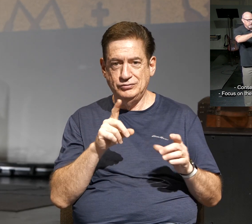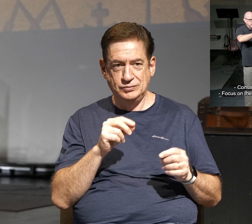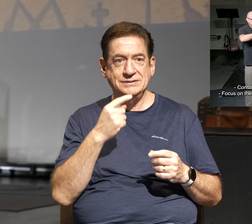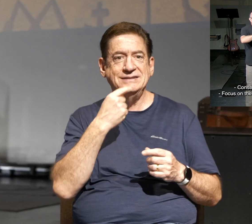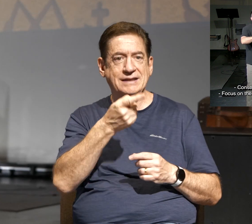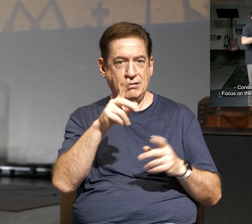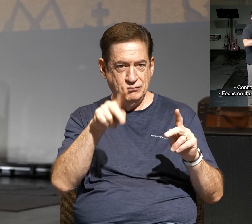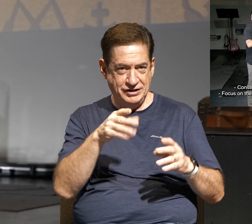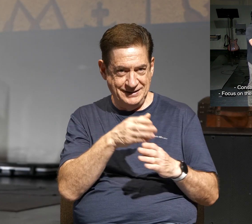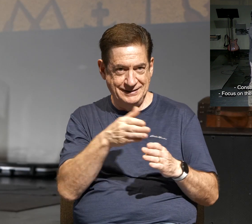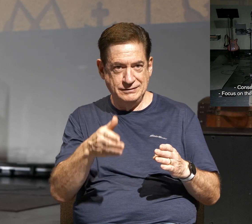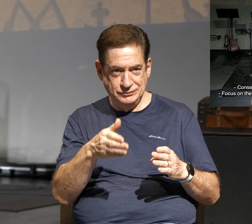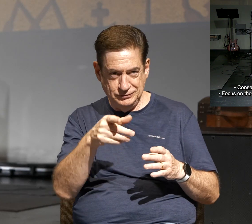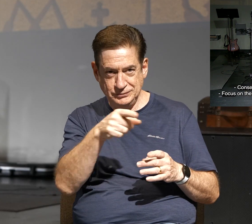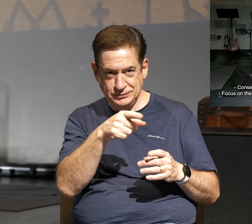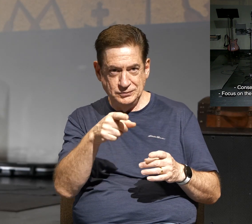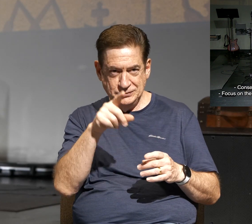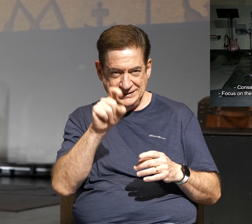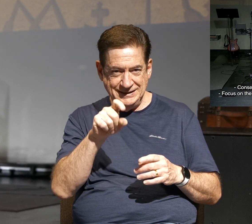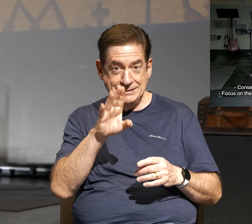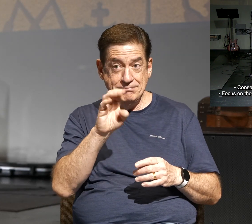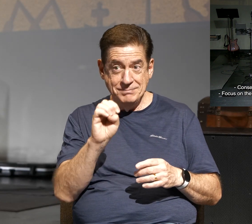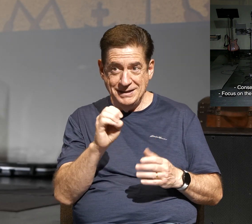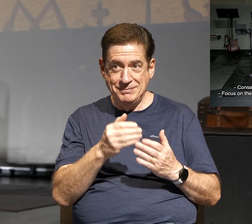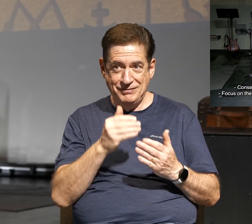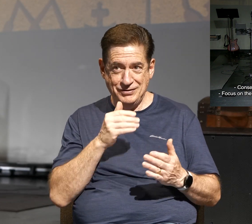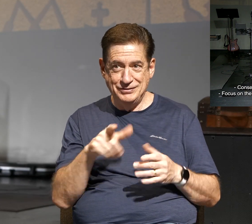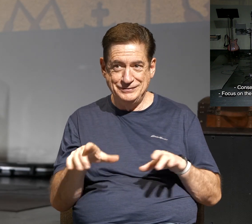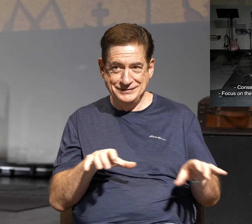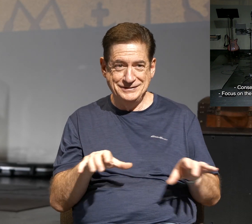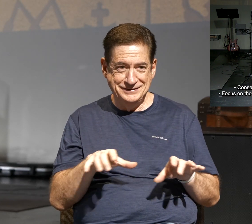person next to you and say, you need to be before you do.